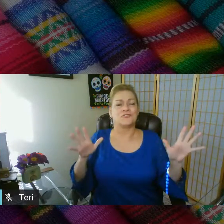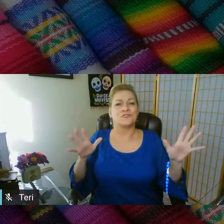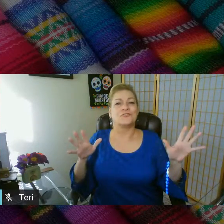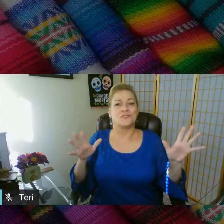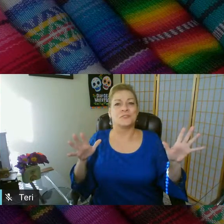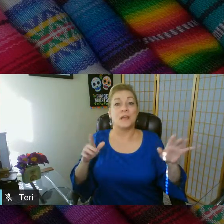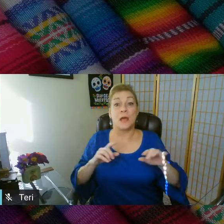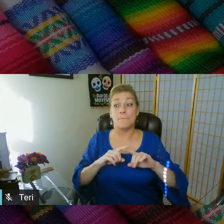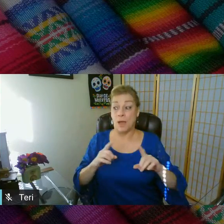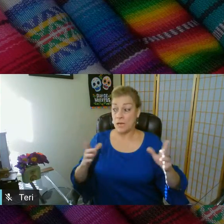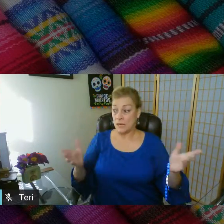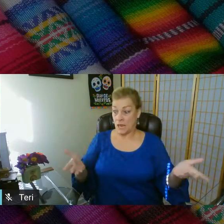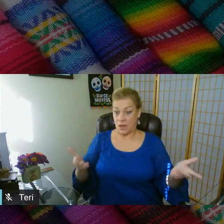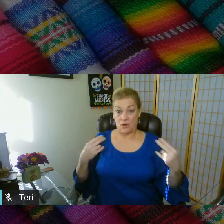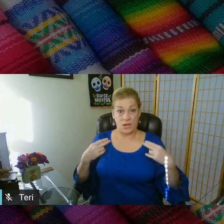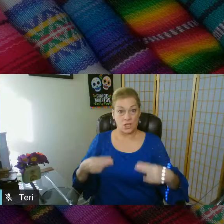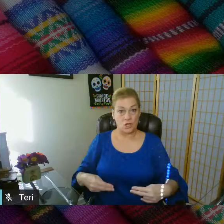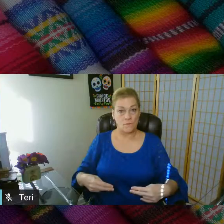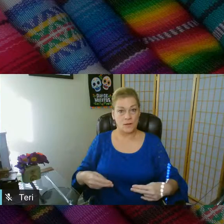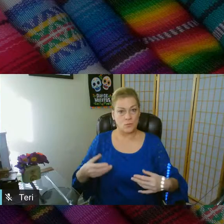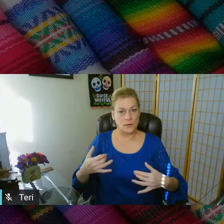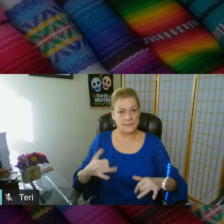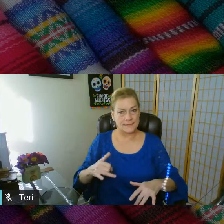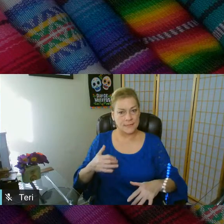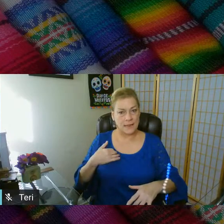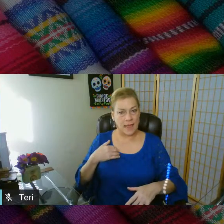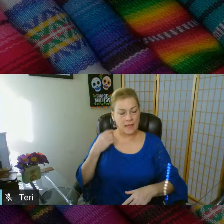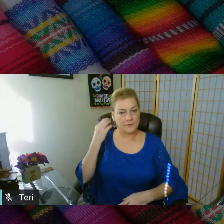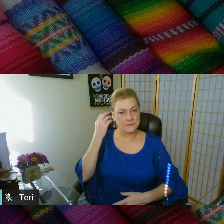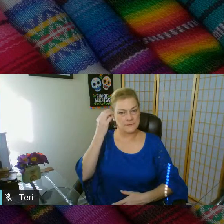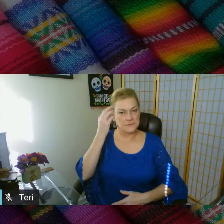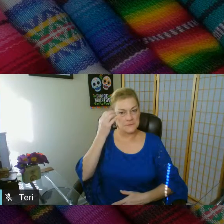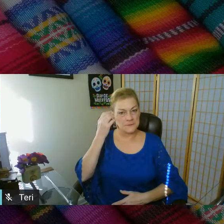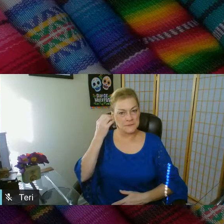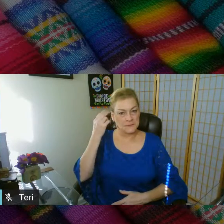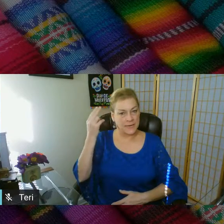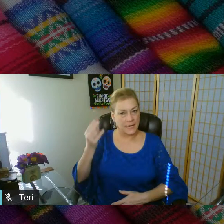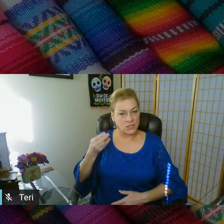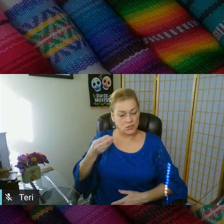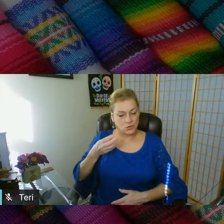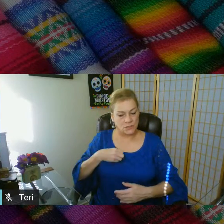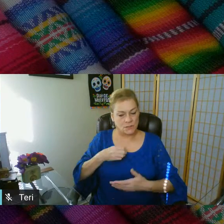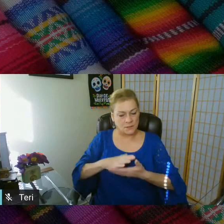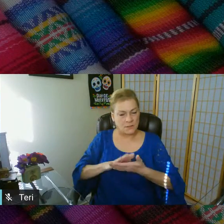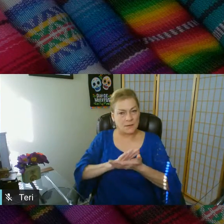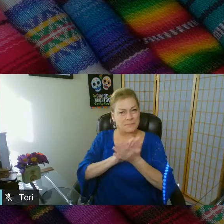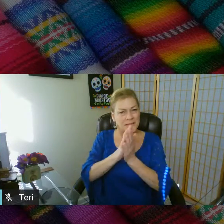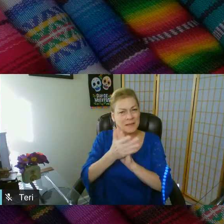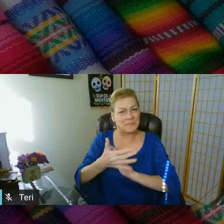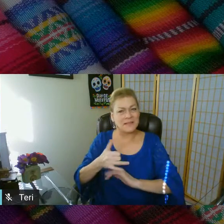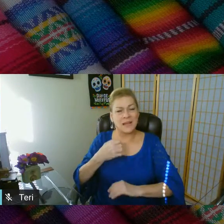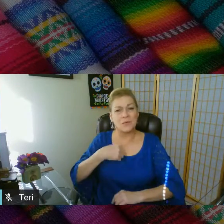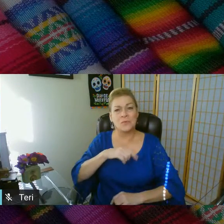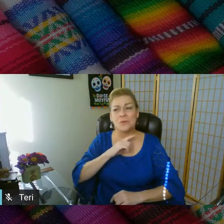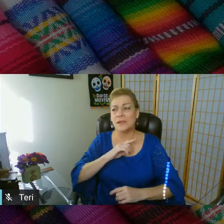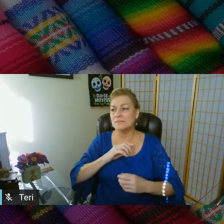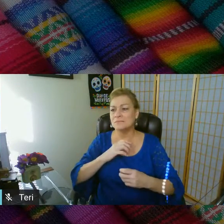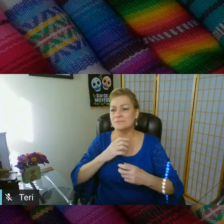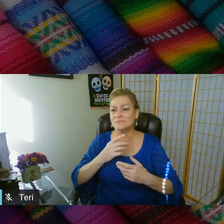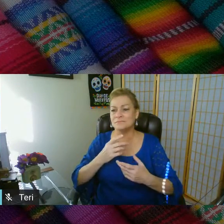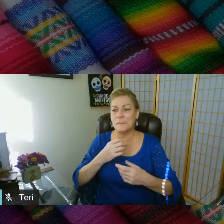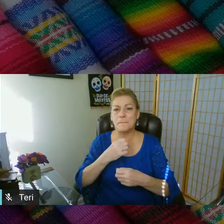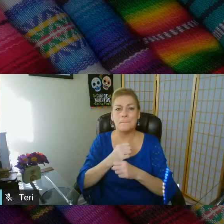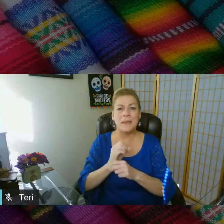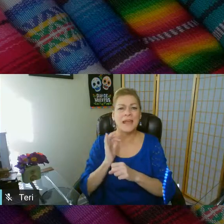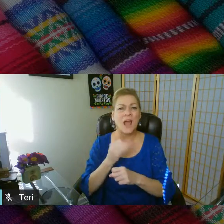form, then it sort of becomes like we are creating our own pain experience.